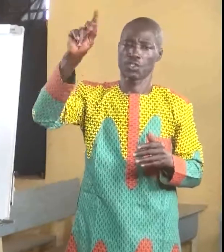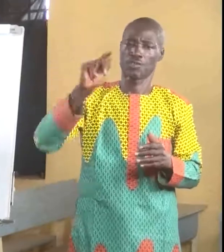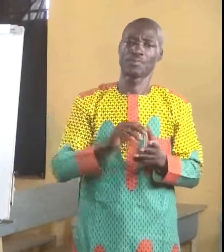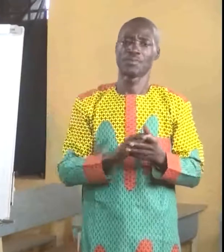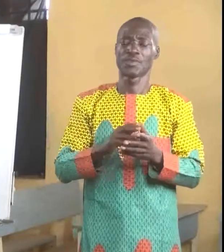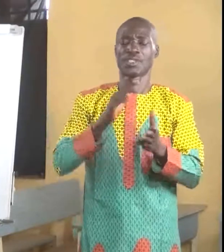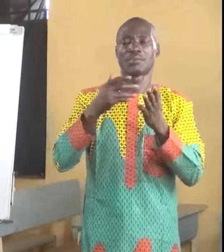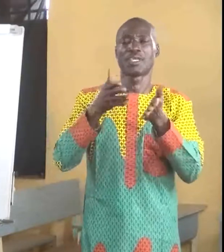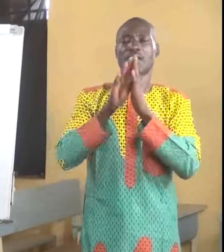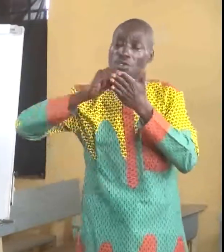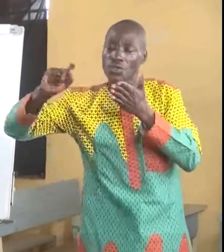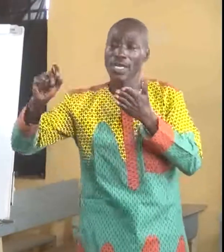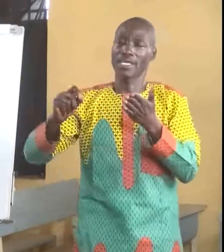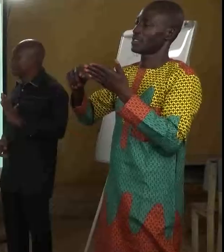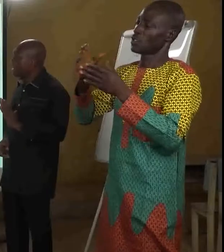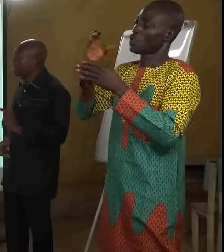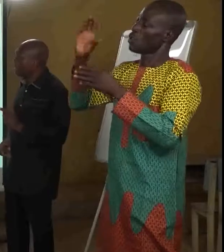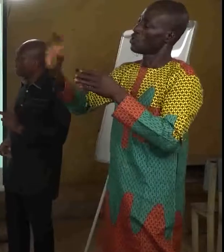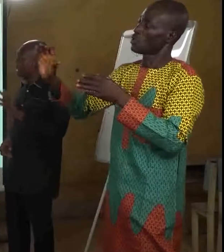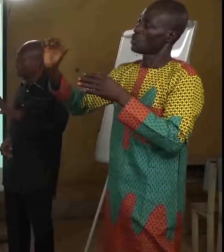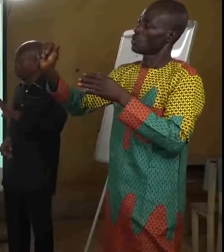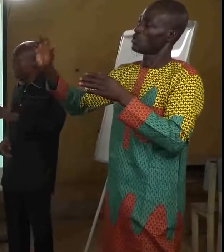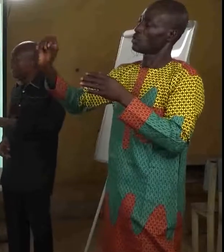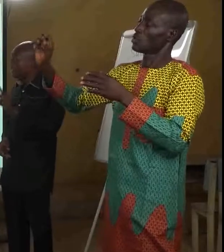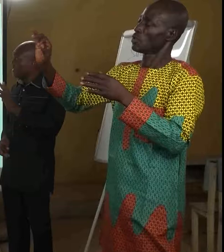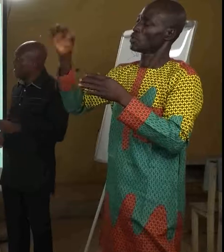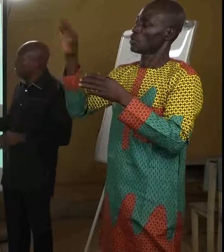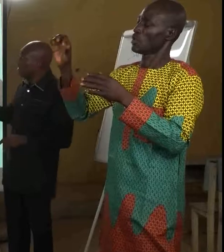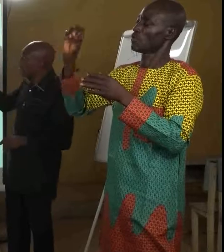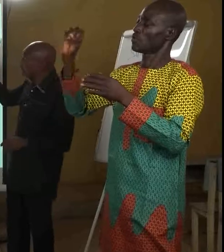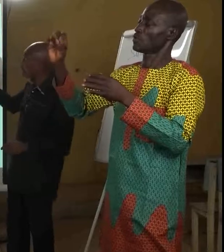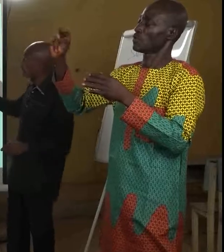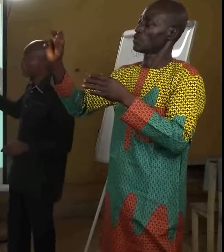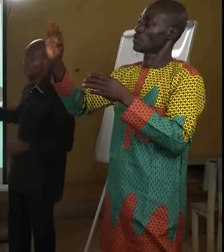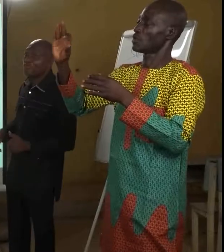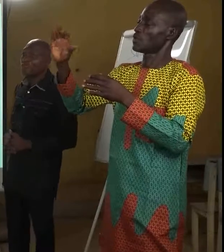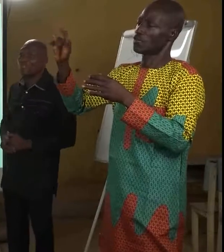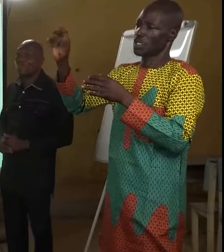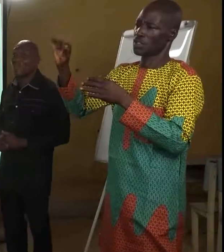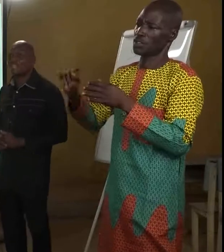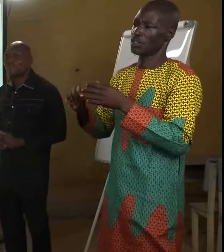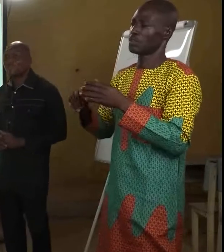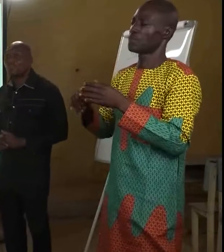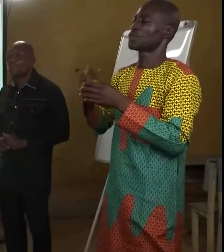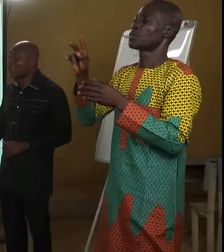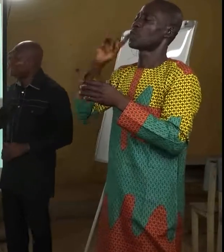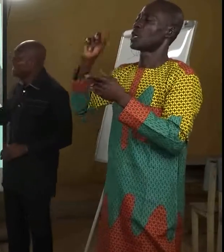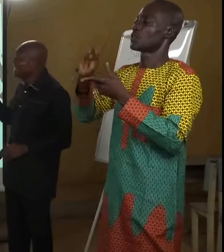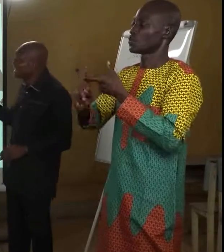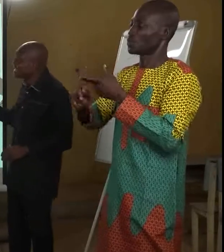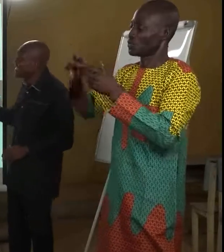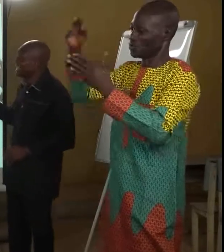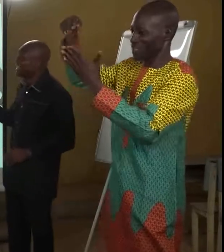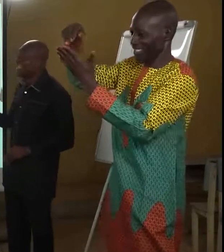state the causes of inflation. I are expected to define inflation, that is 1A. Then when coming to these causes of inflation, you are expected to do